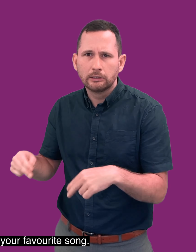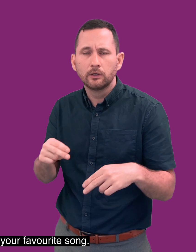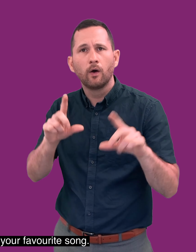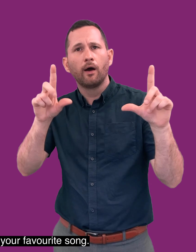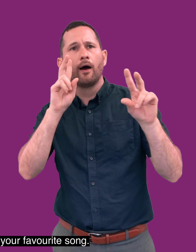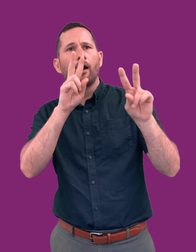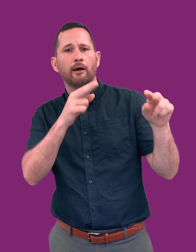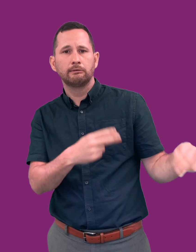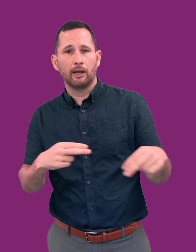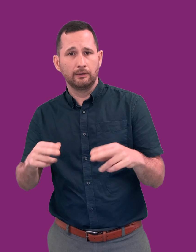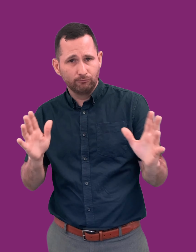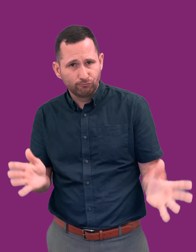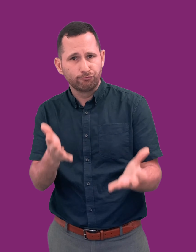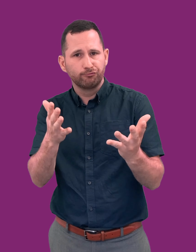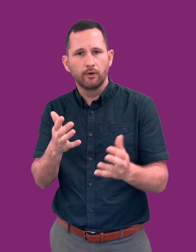song.